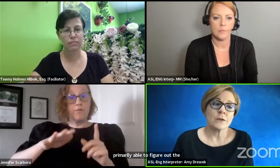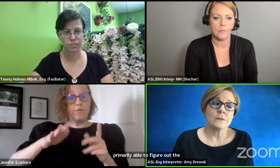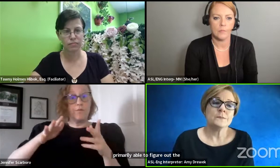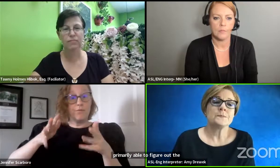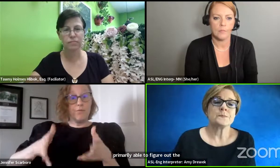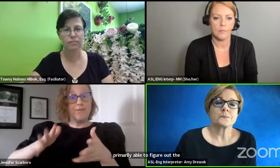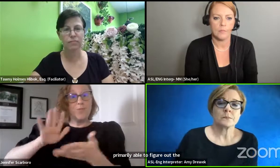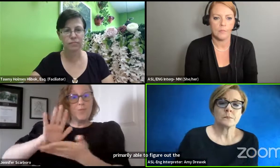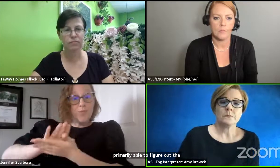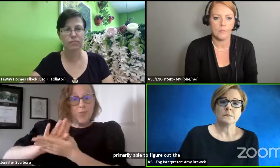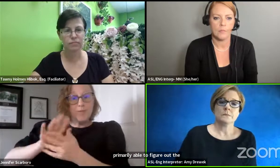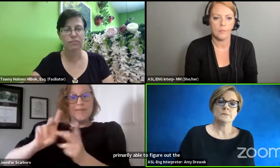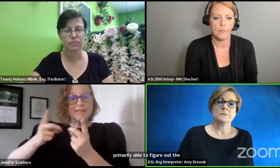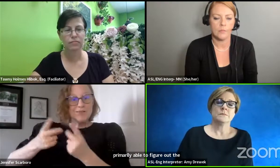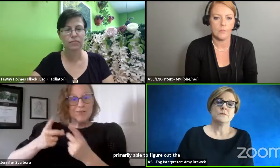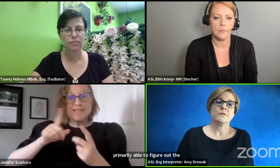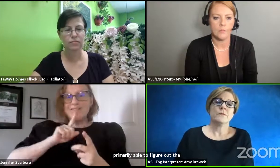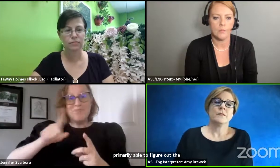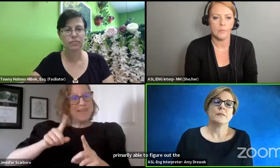However,